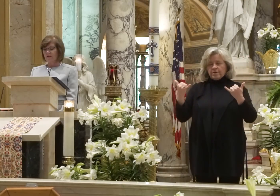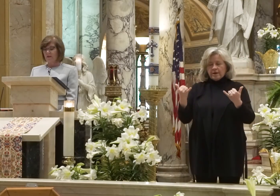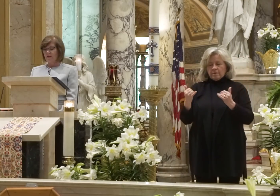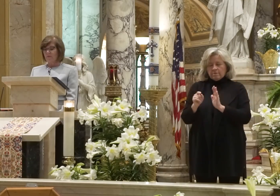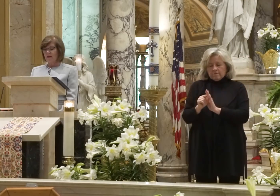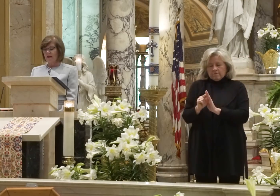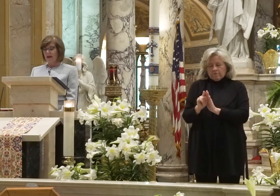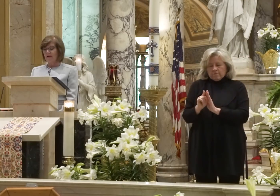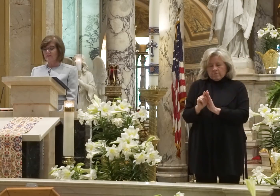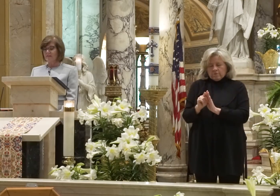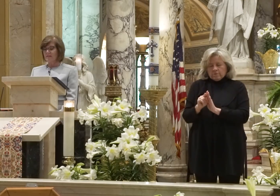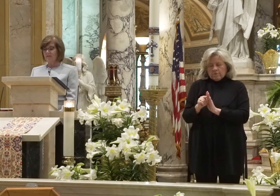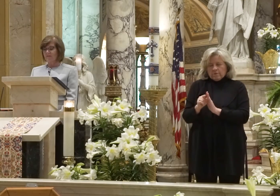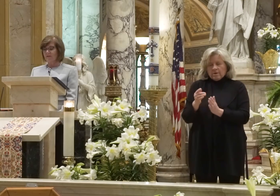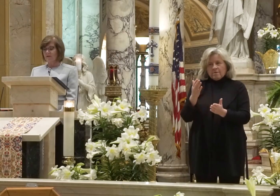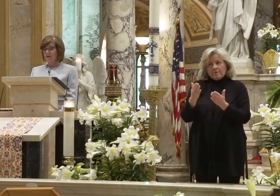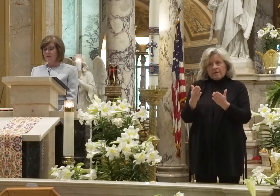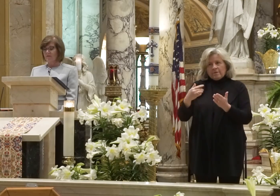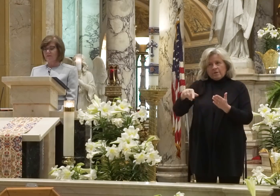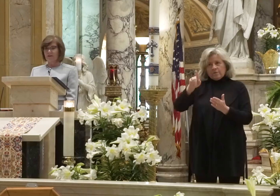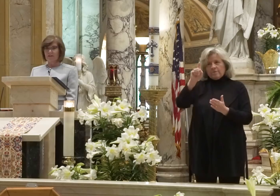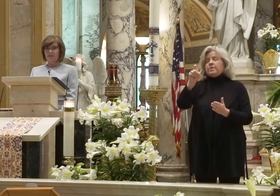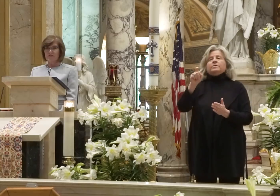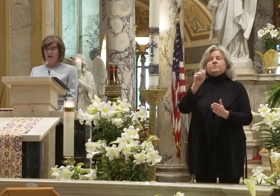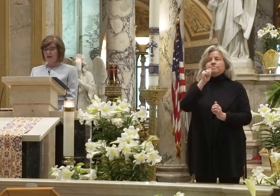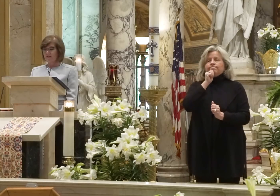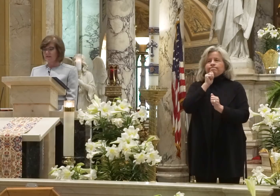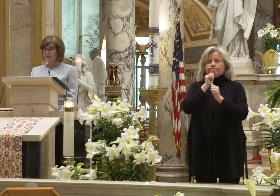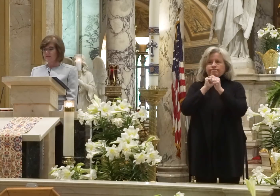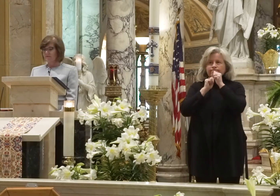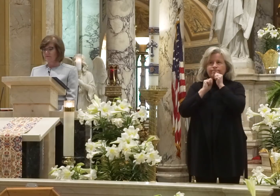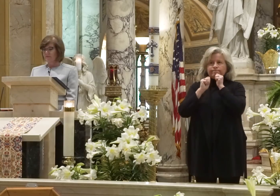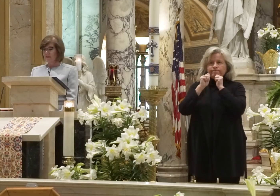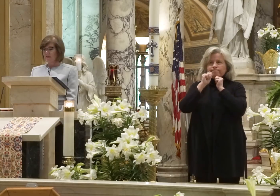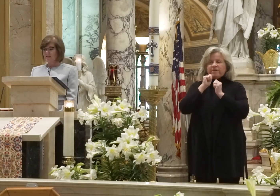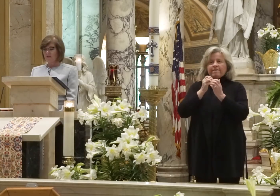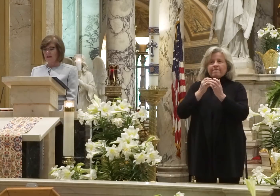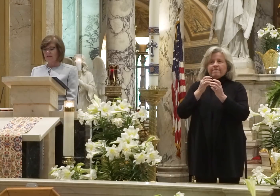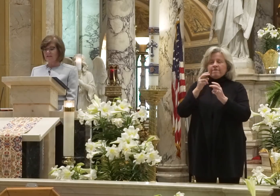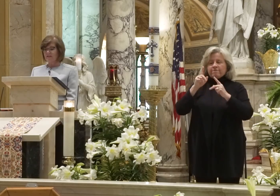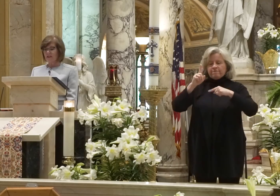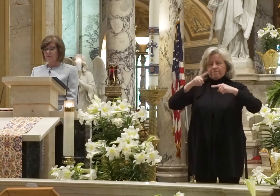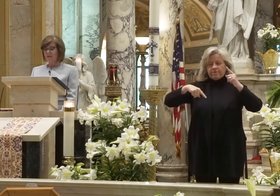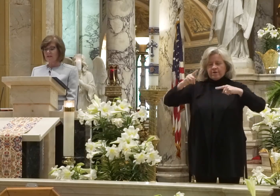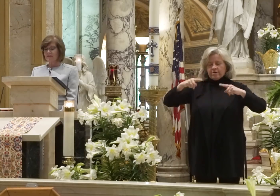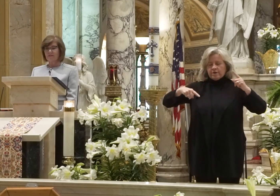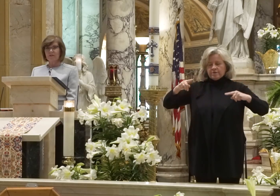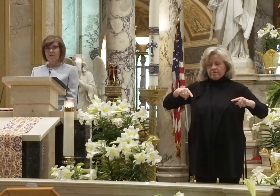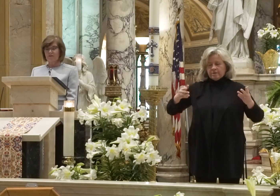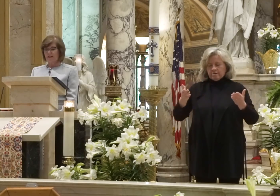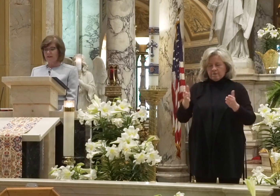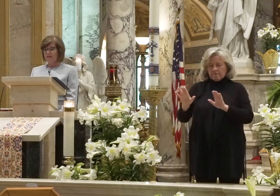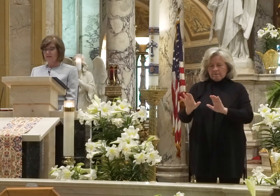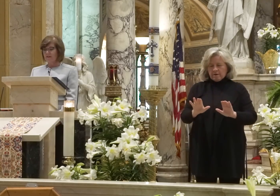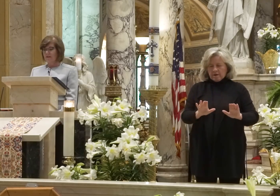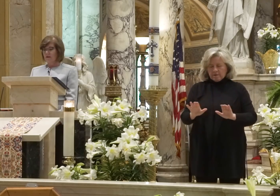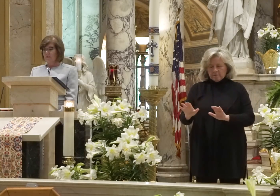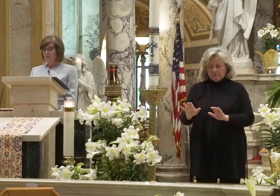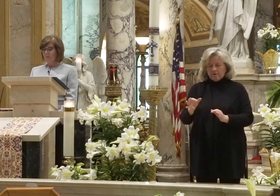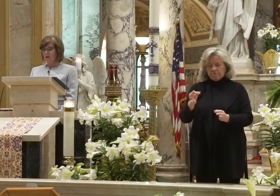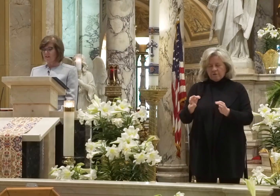while, you may have to suffer through various trials, so that the genuineness of your